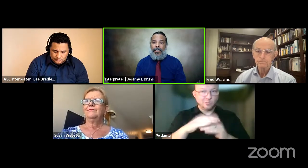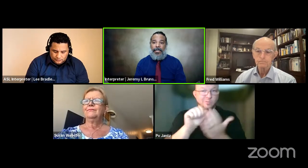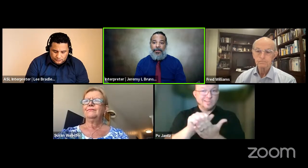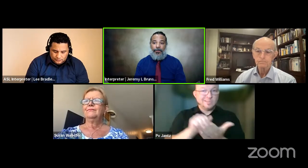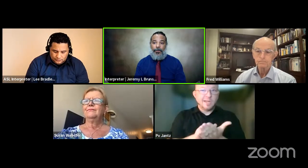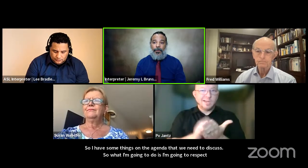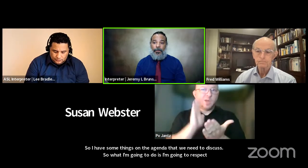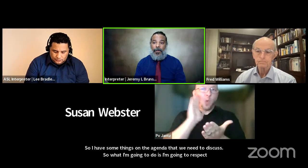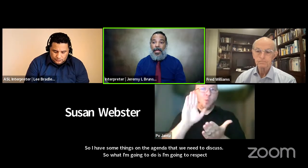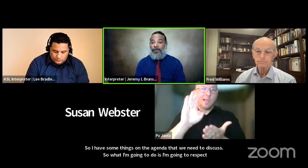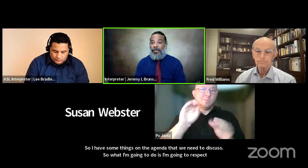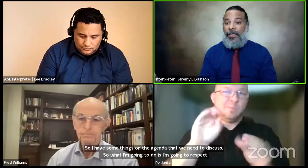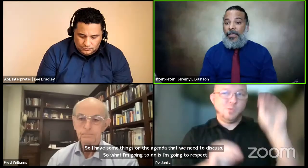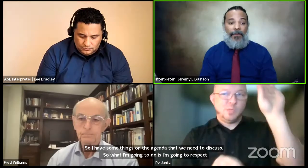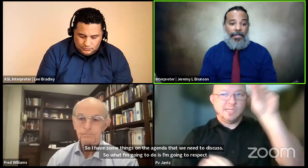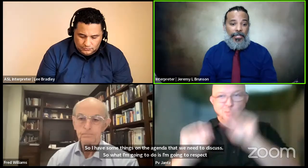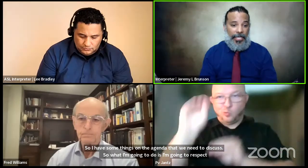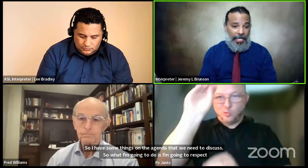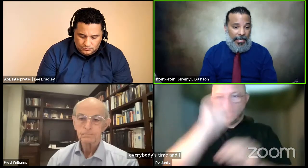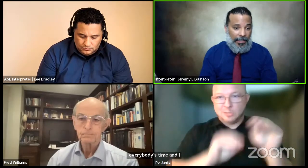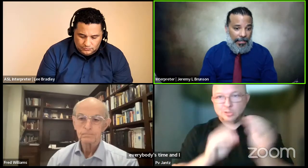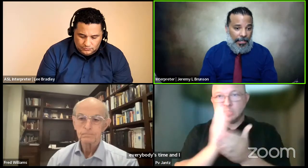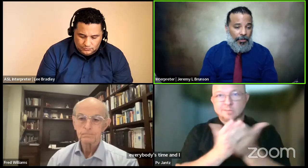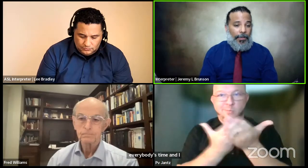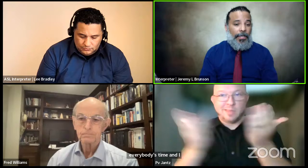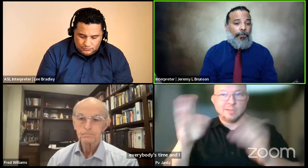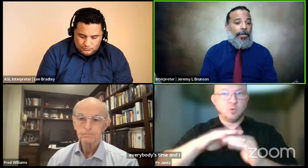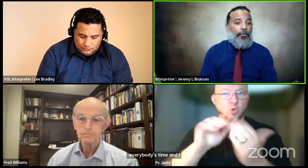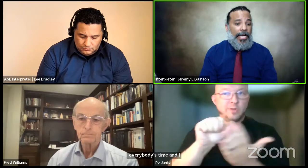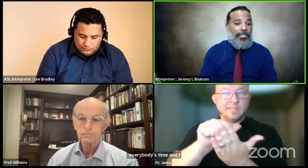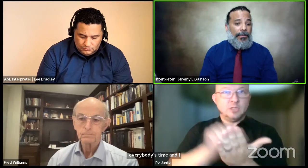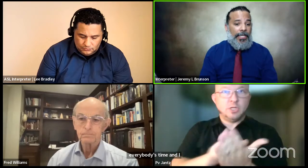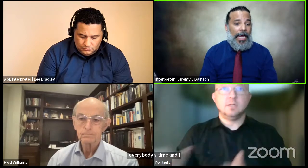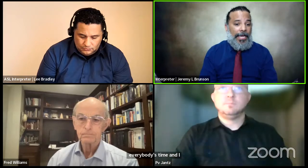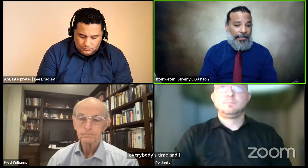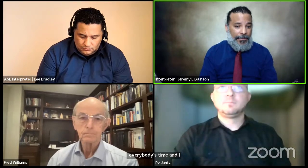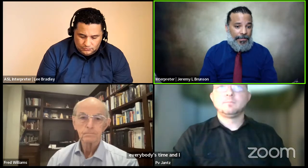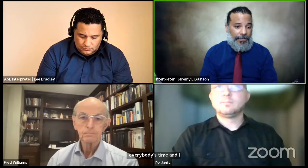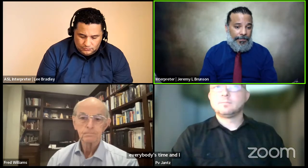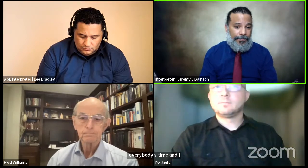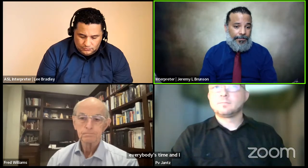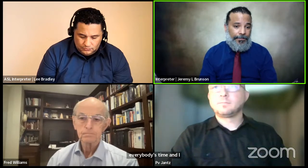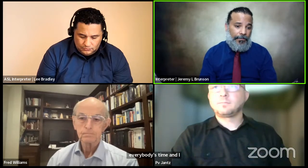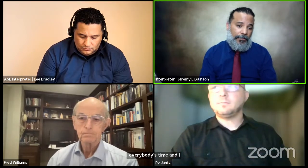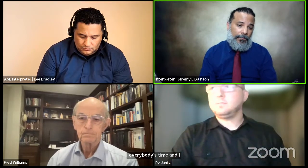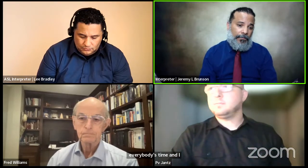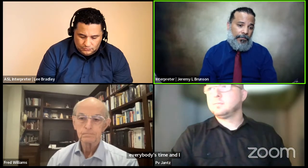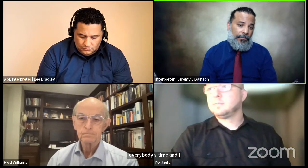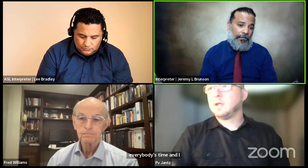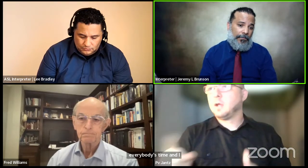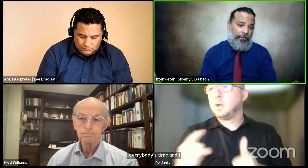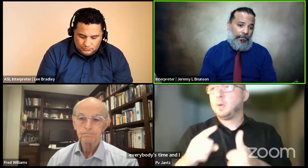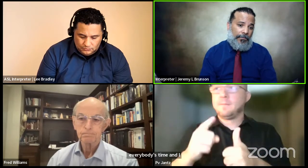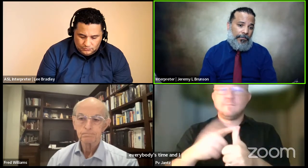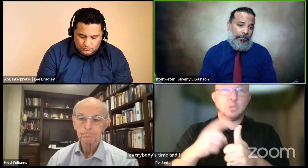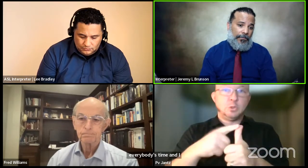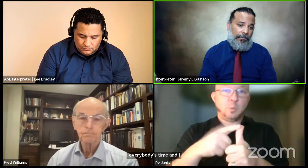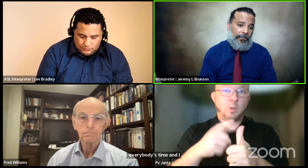that we get through everything we have on the agenda. So I'm going to rearrange some of the items.